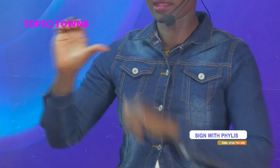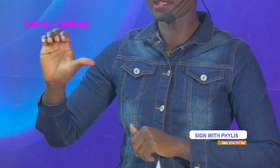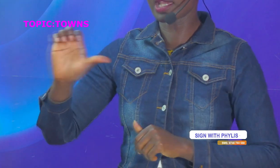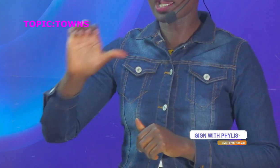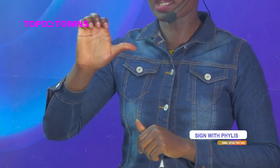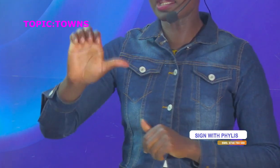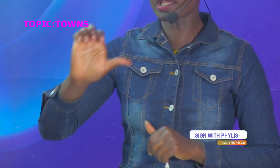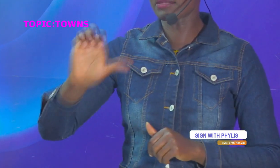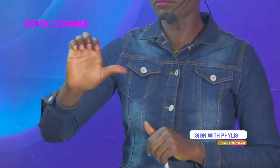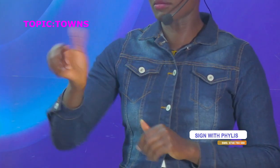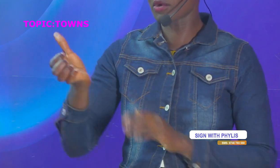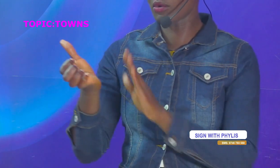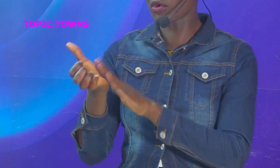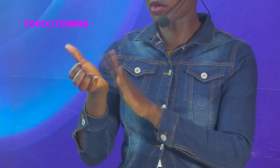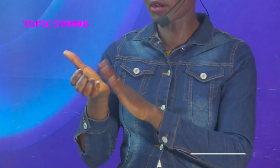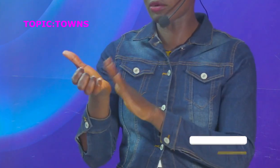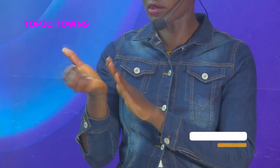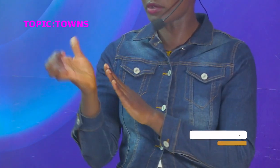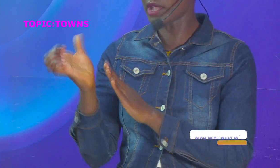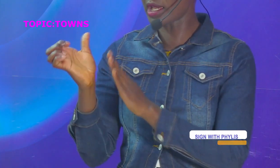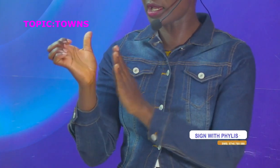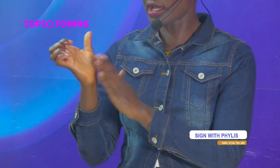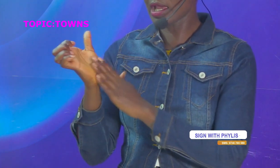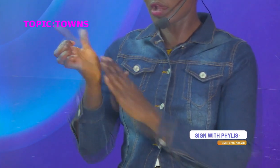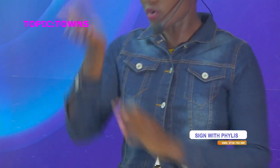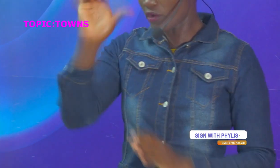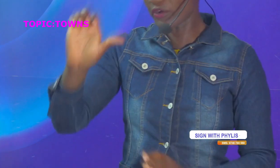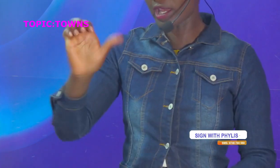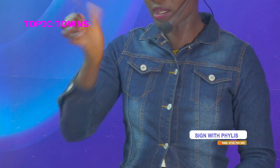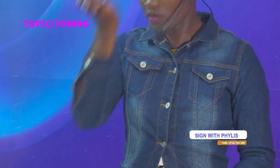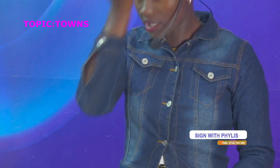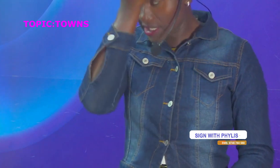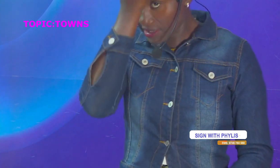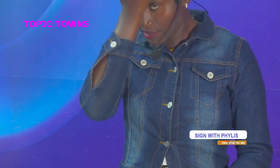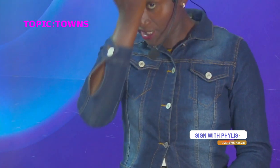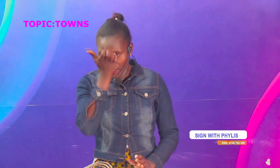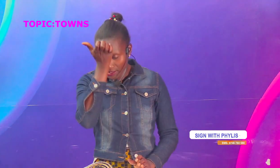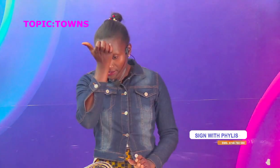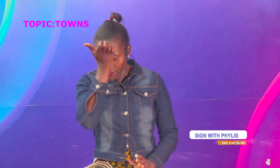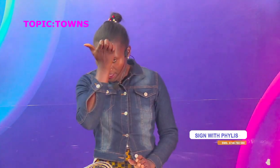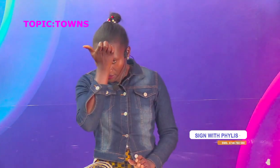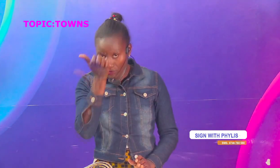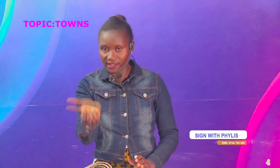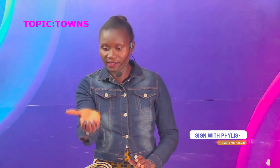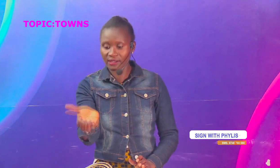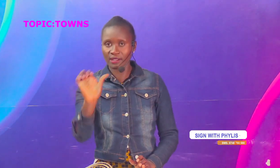and just you are on your forehead, you are just tapping like this, Eldoret, letter